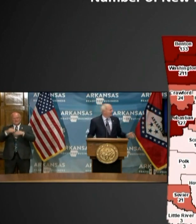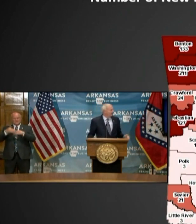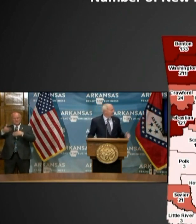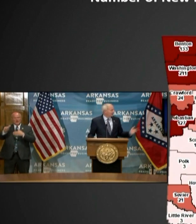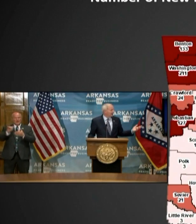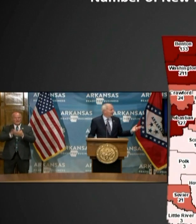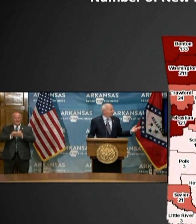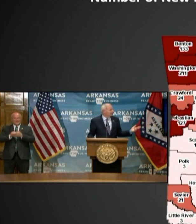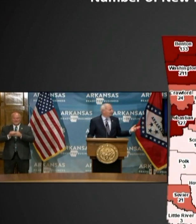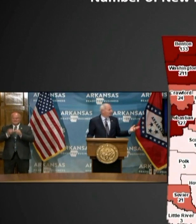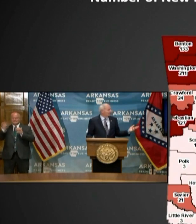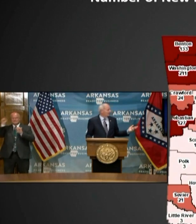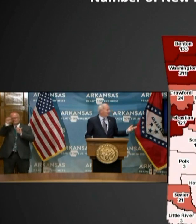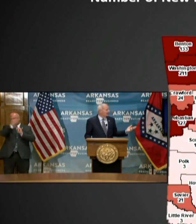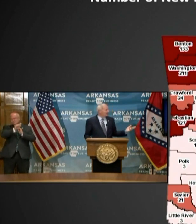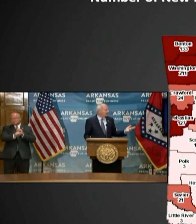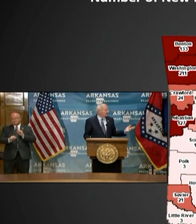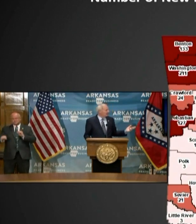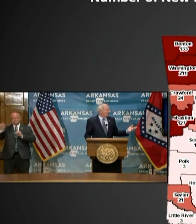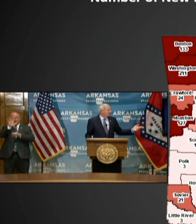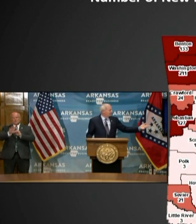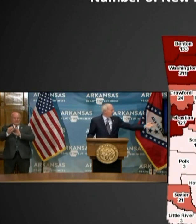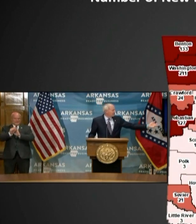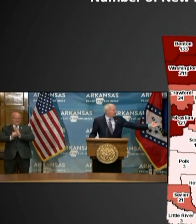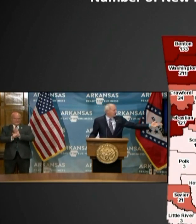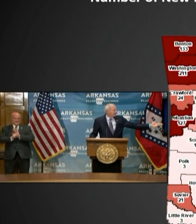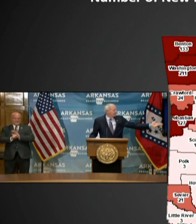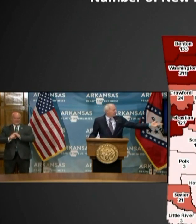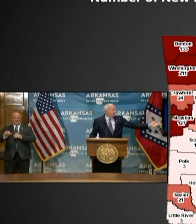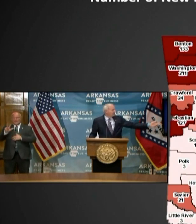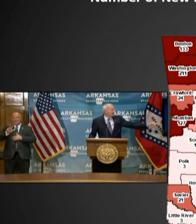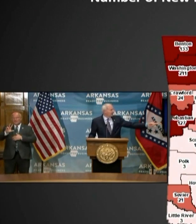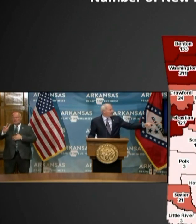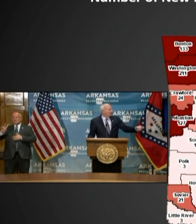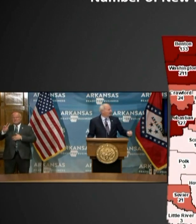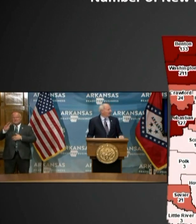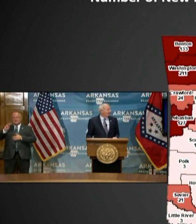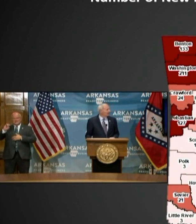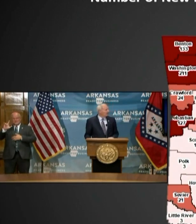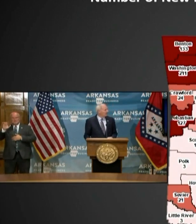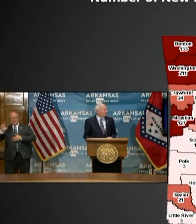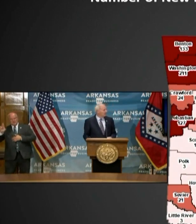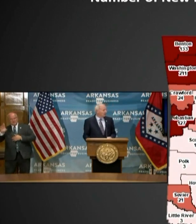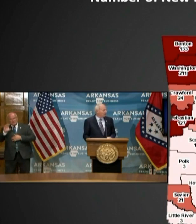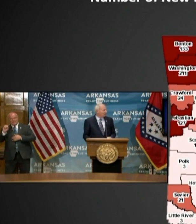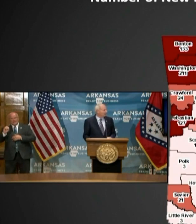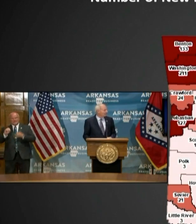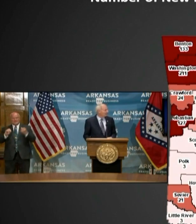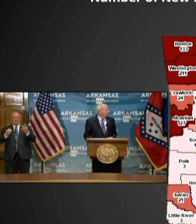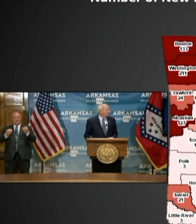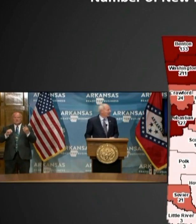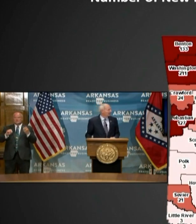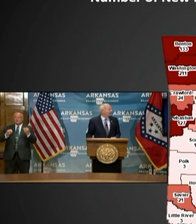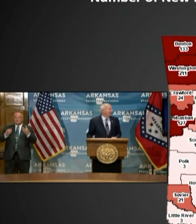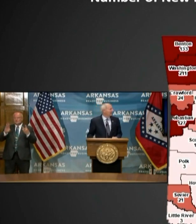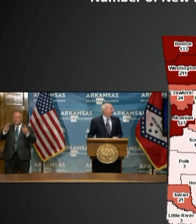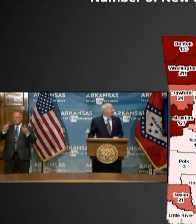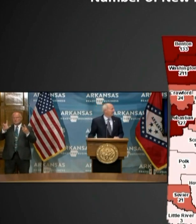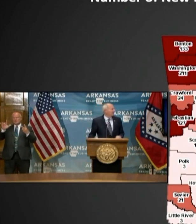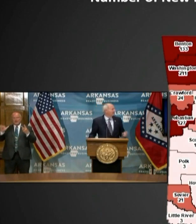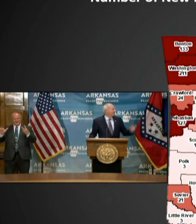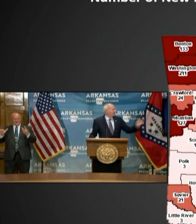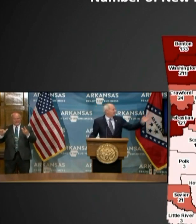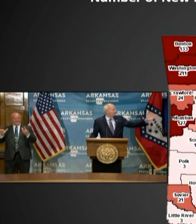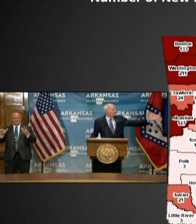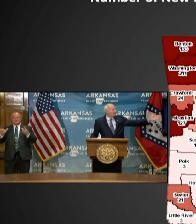beyond that, they're scattered across the state. 37 in Miller County, you've got 12 in Bradley